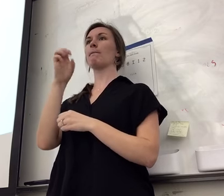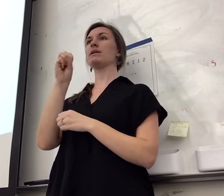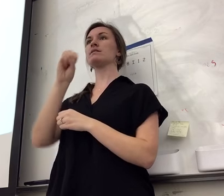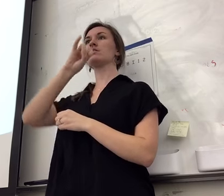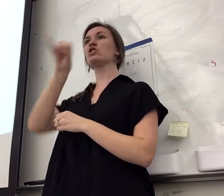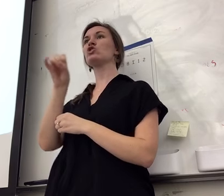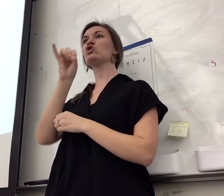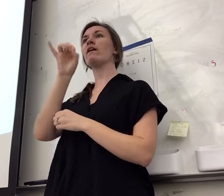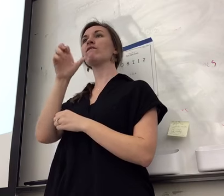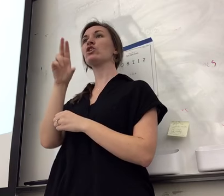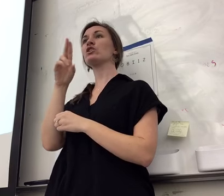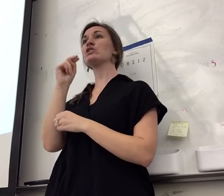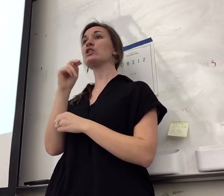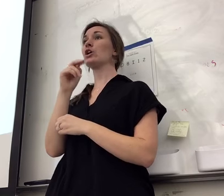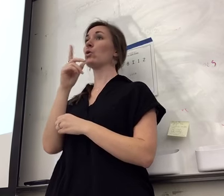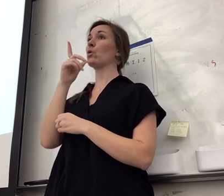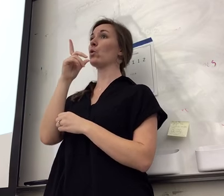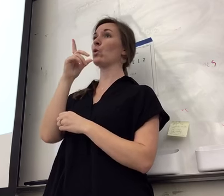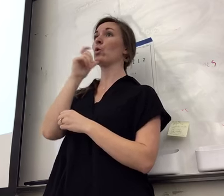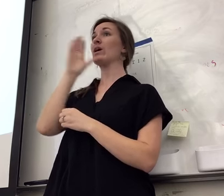is Thomas Jefferson's biggest rival?